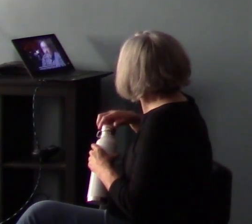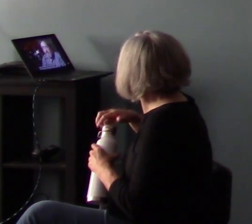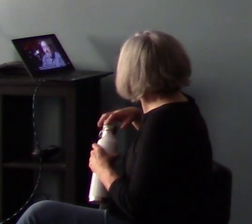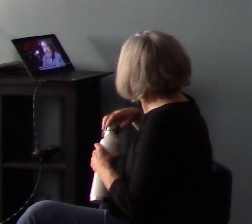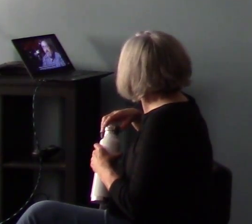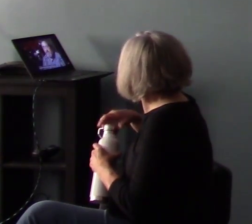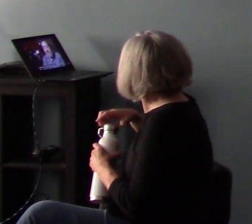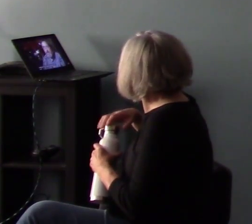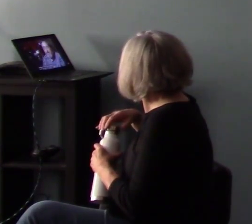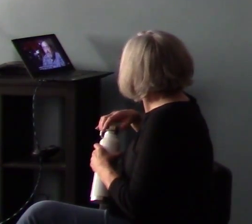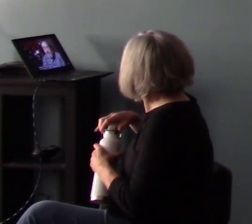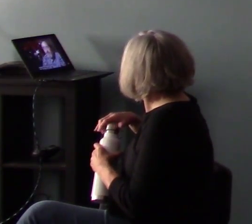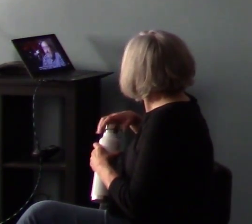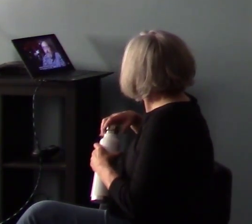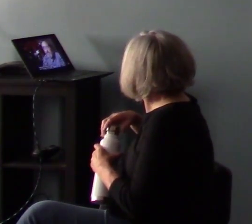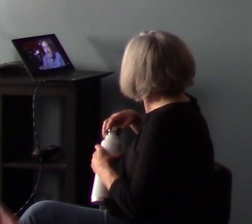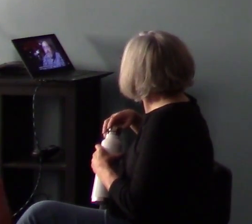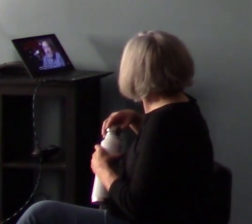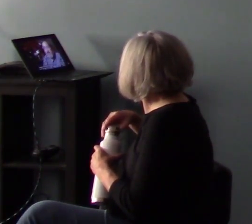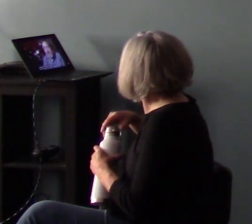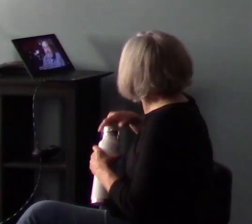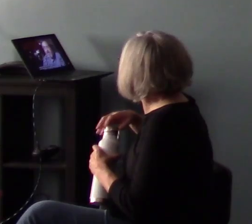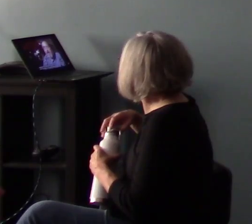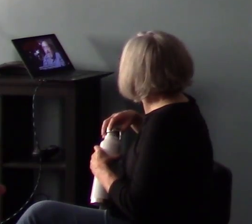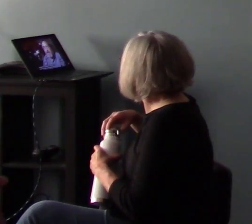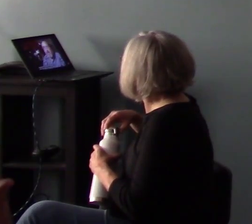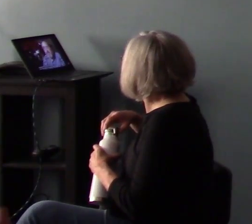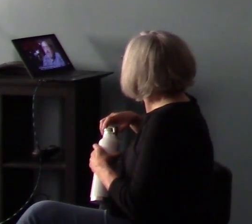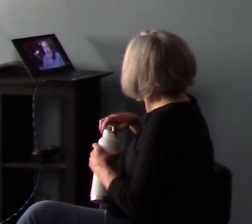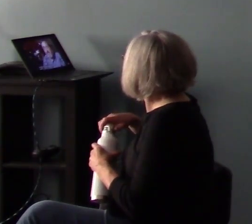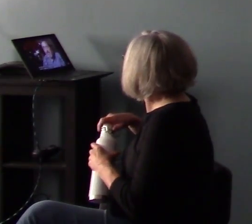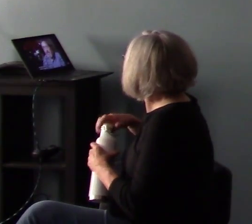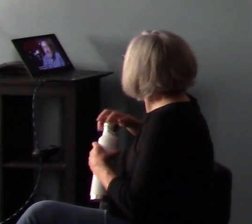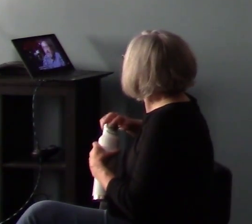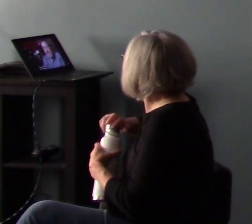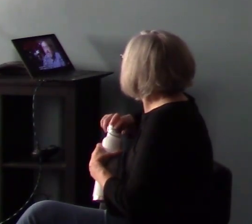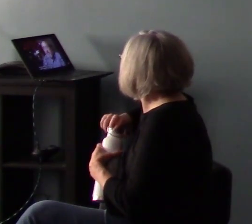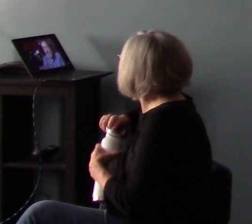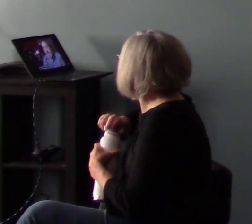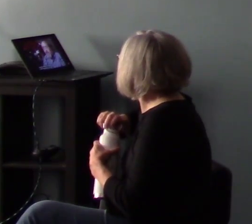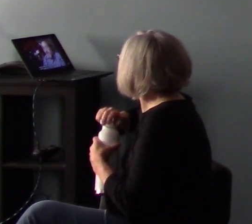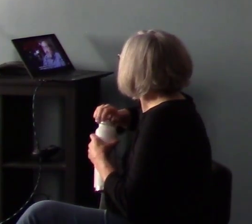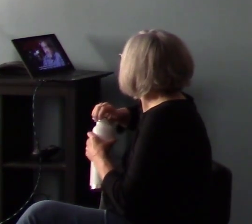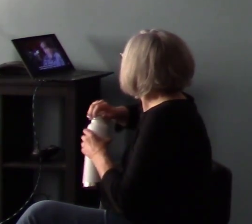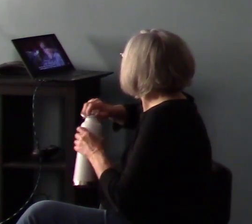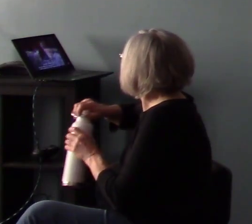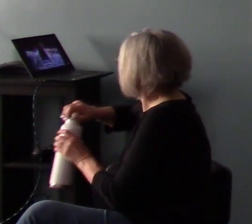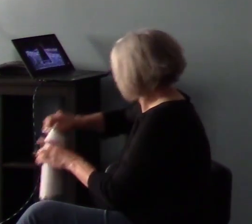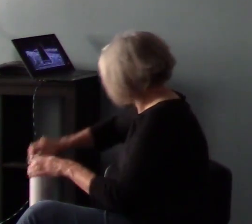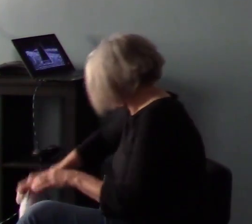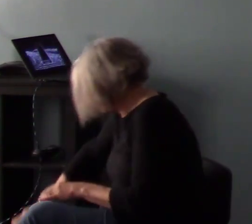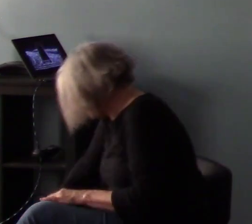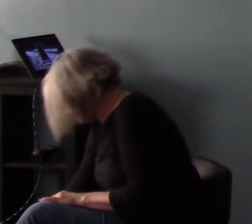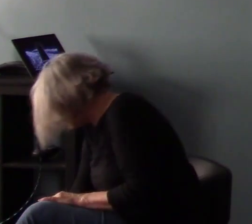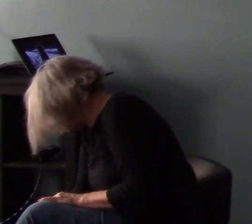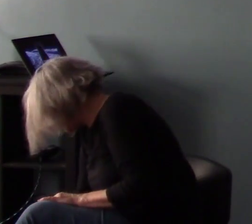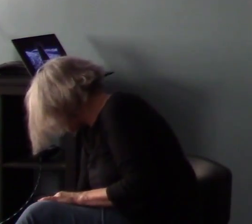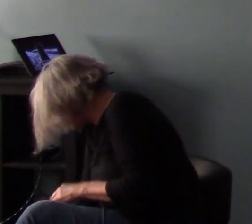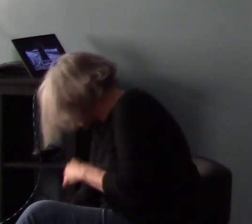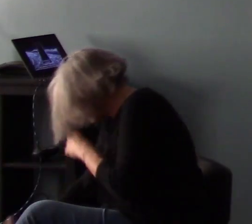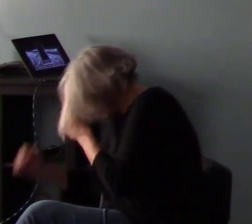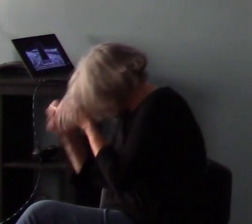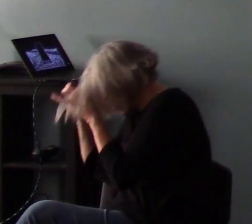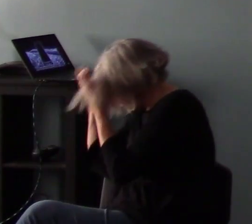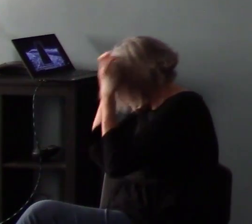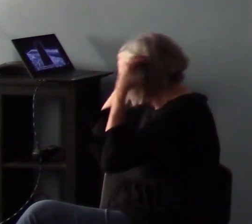Cambrian explosion is a term that refers to the geologically sudden appearance of most of the major groups of